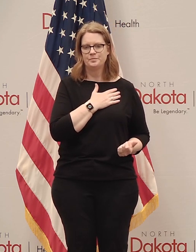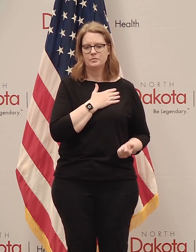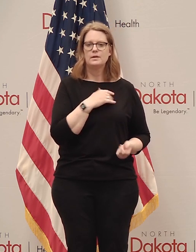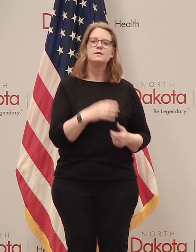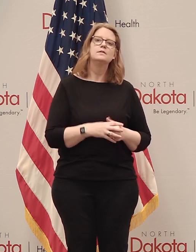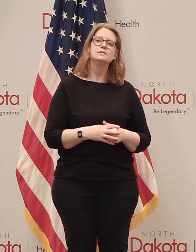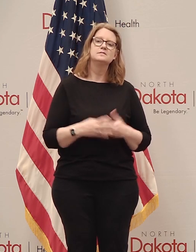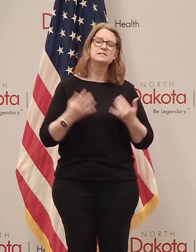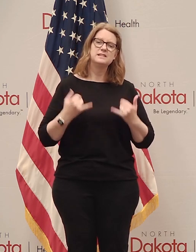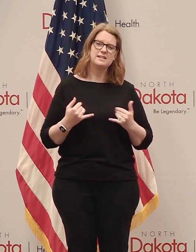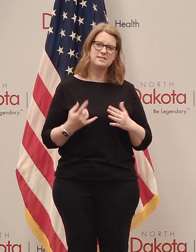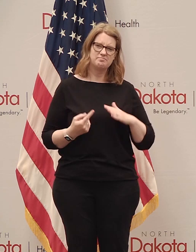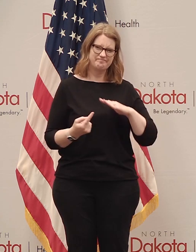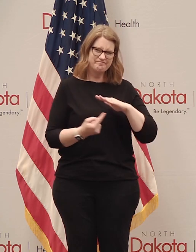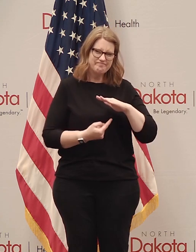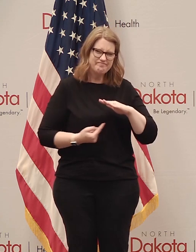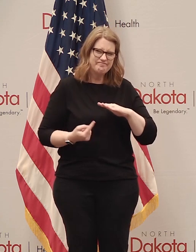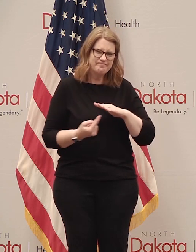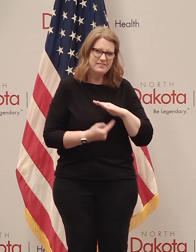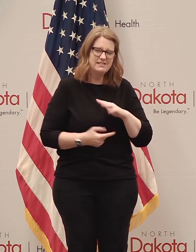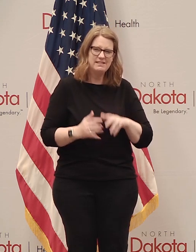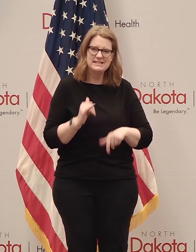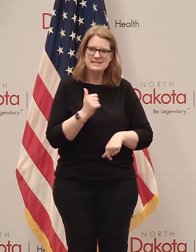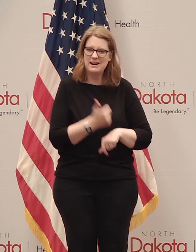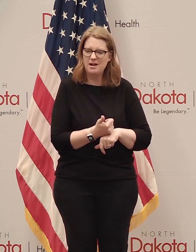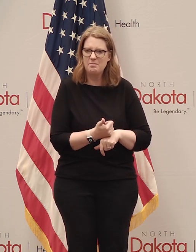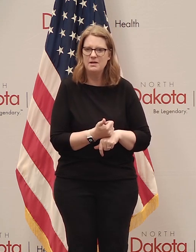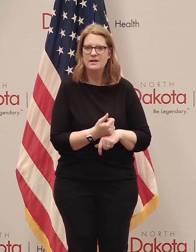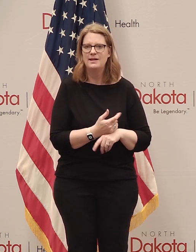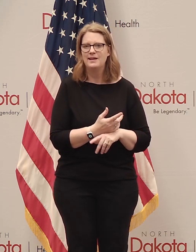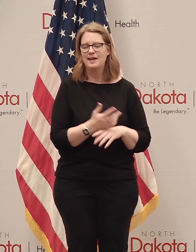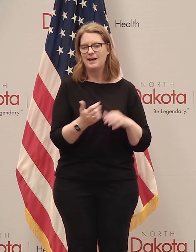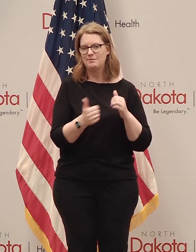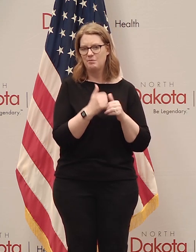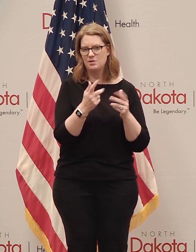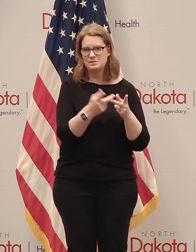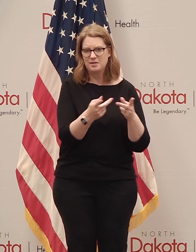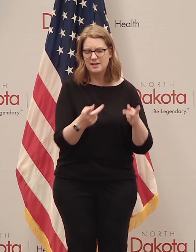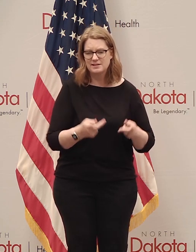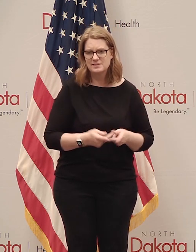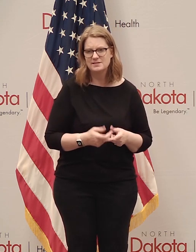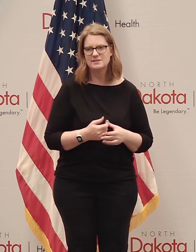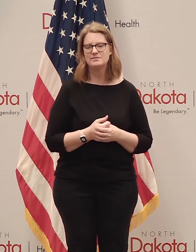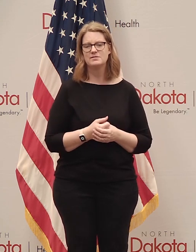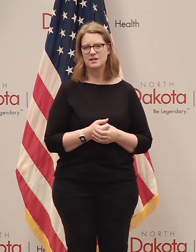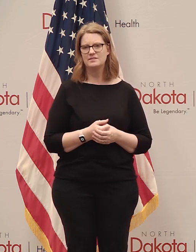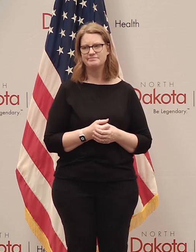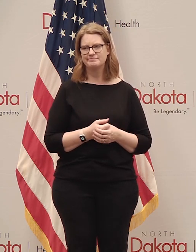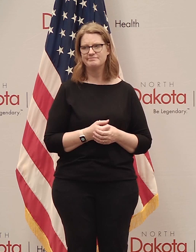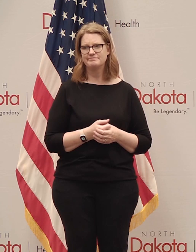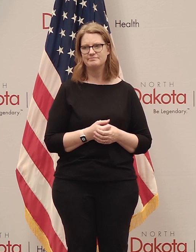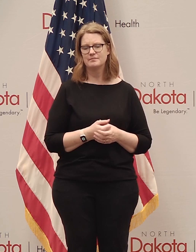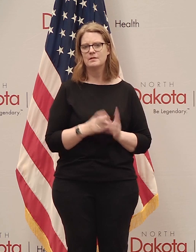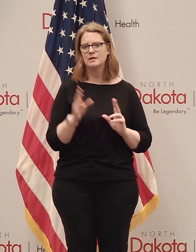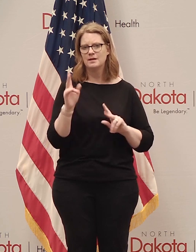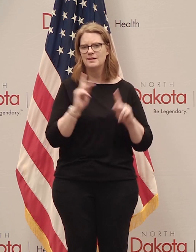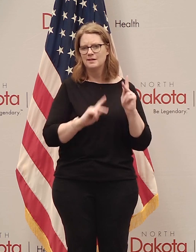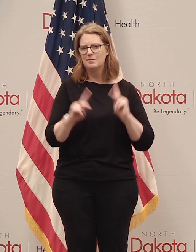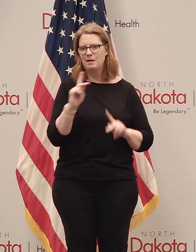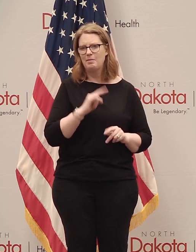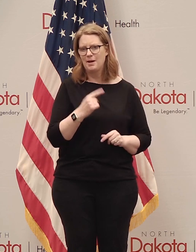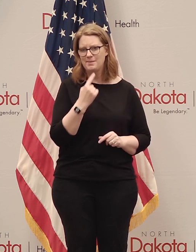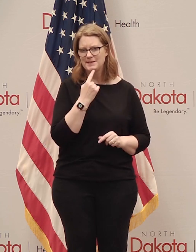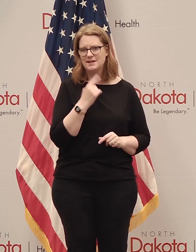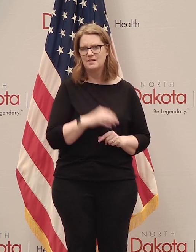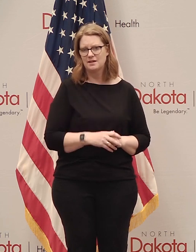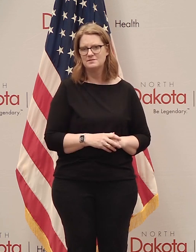the isolation measures that are in place in most facilities, we know that people are missing out on these important